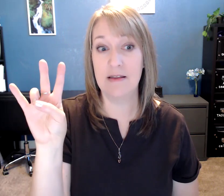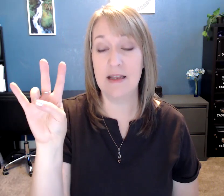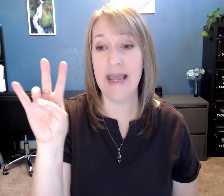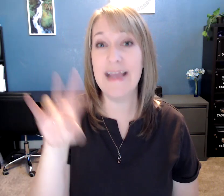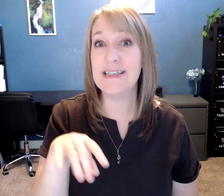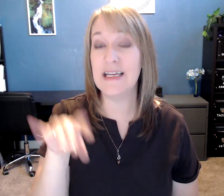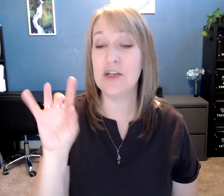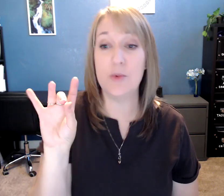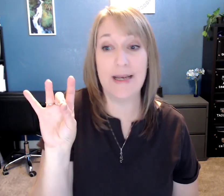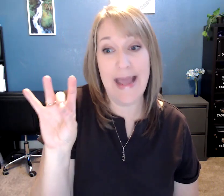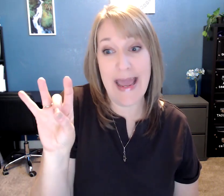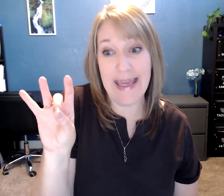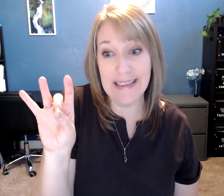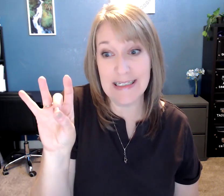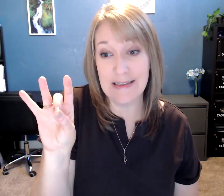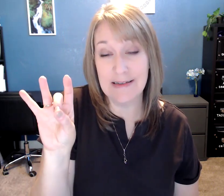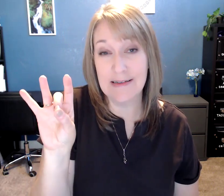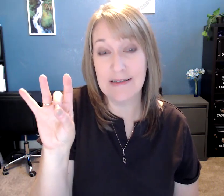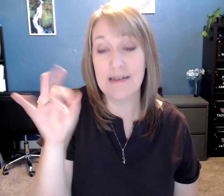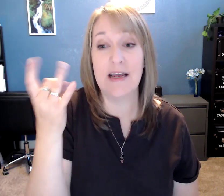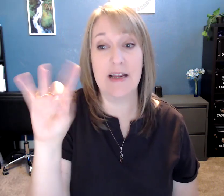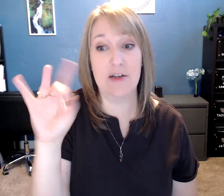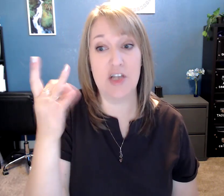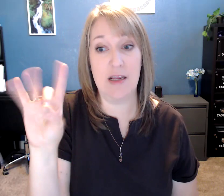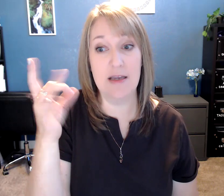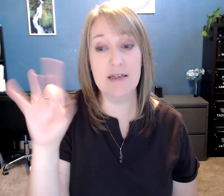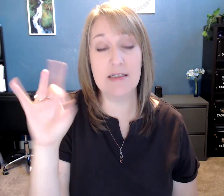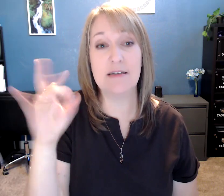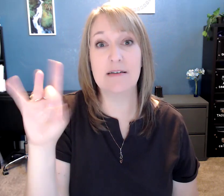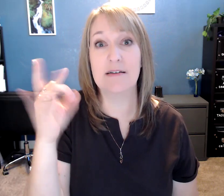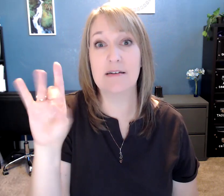Then 18, you want an 8 and shake it.